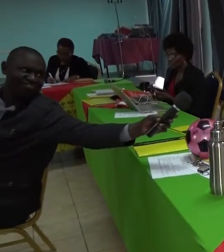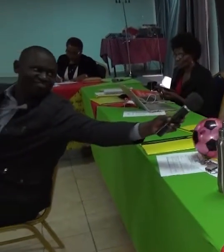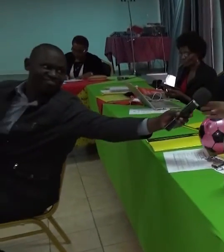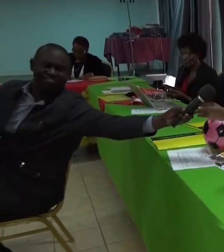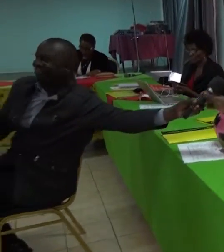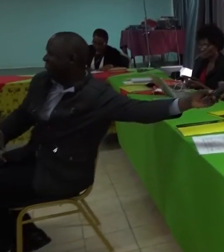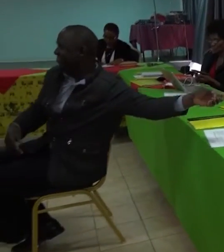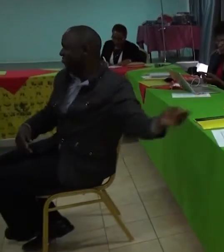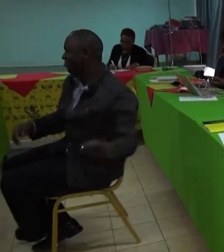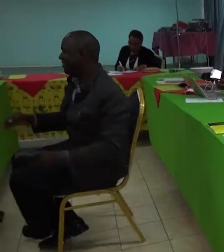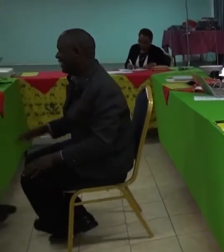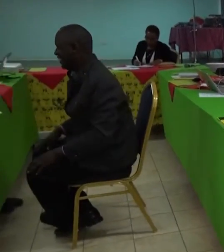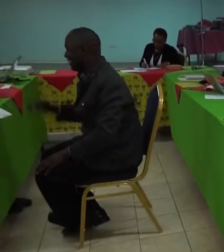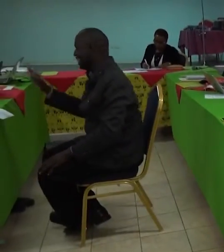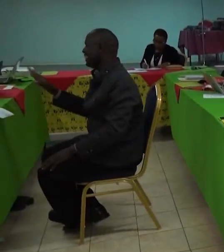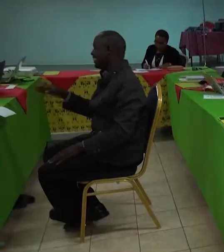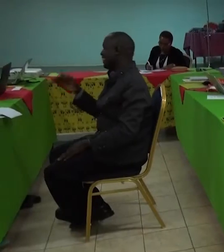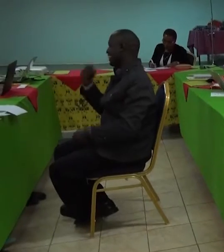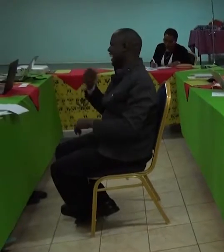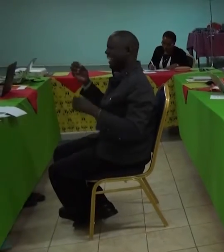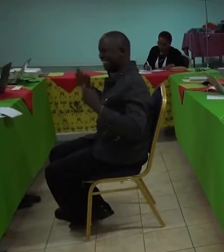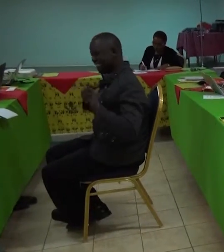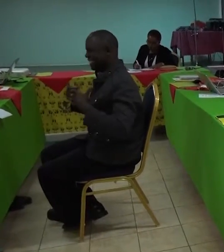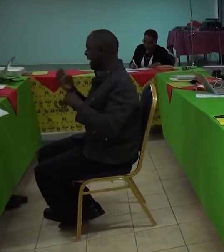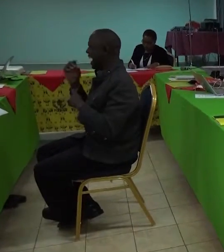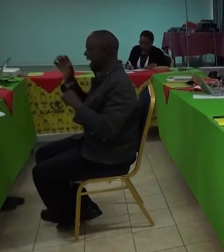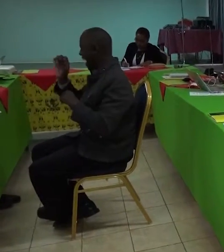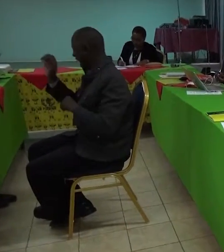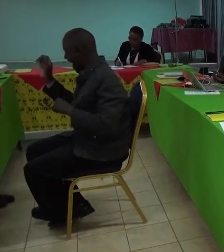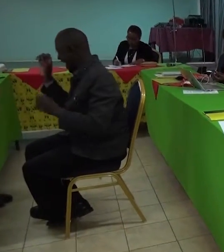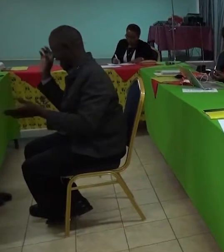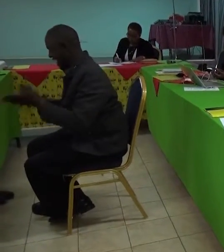Okay, thank you, good morning.